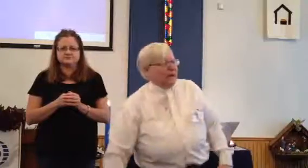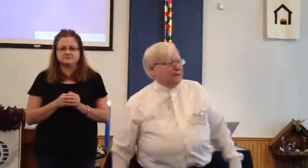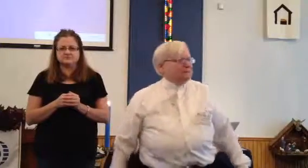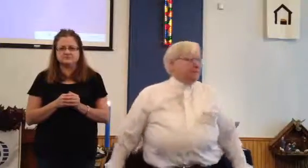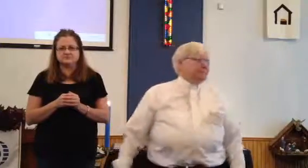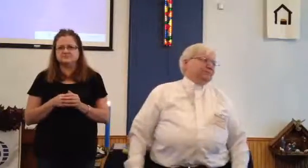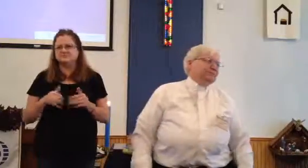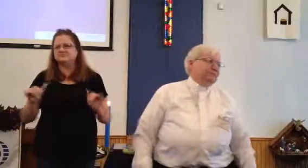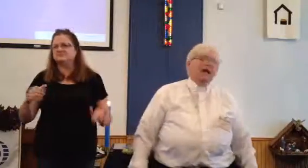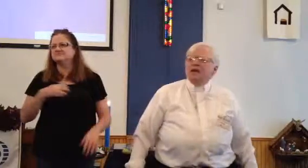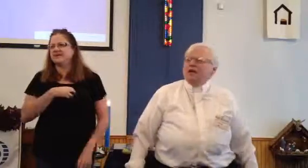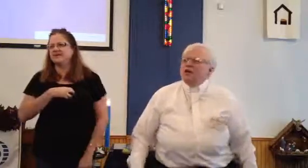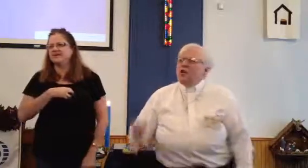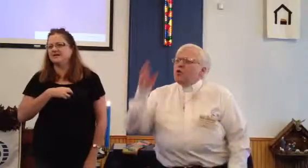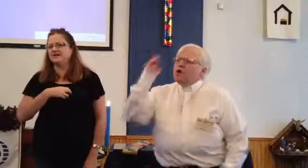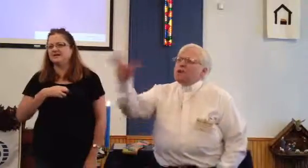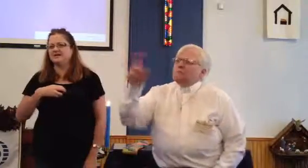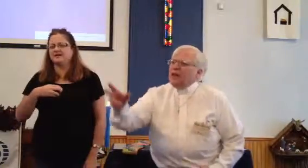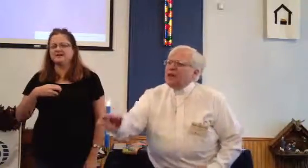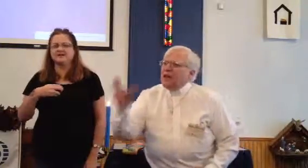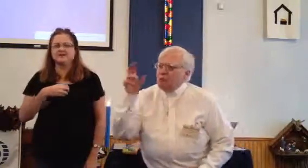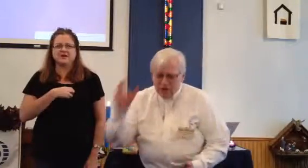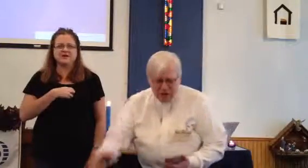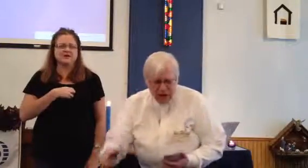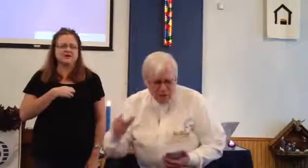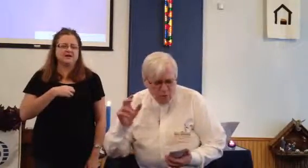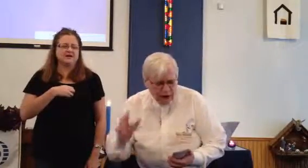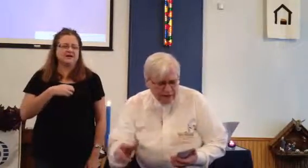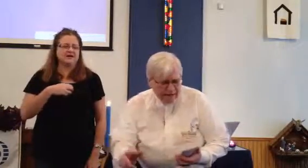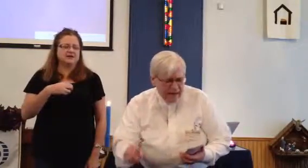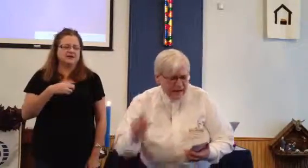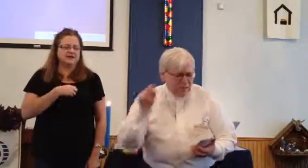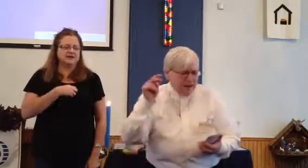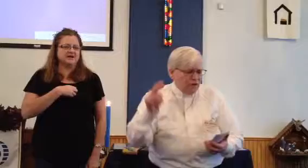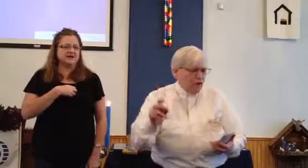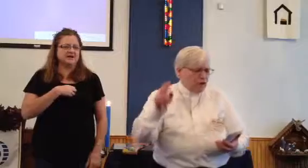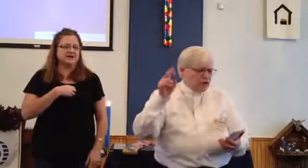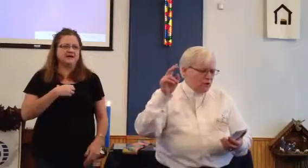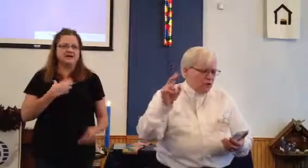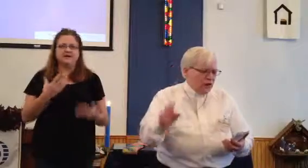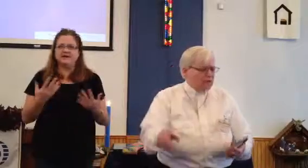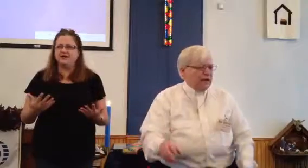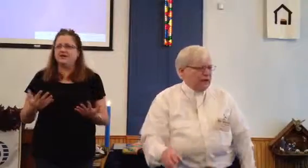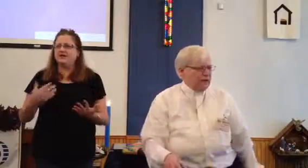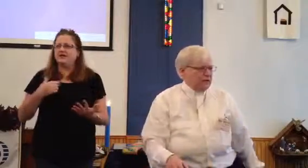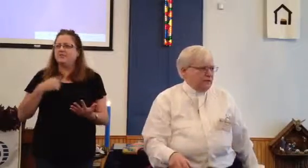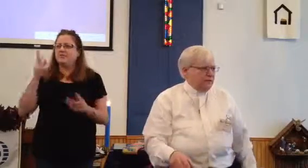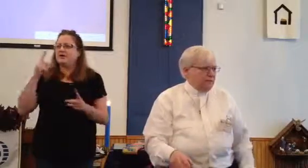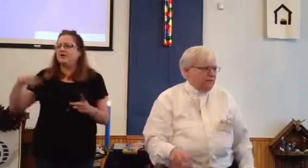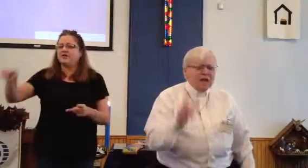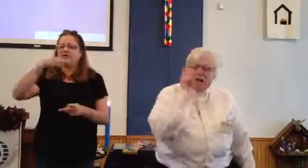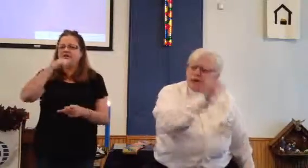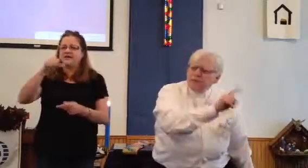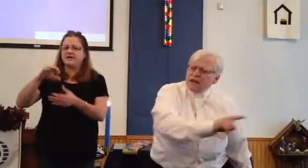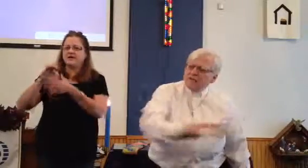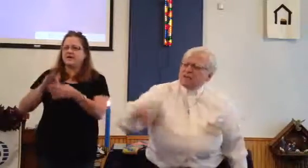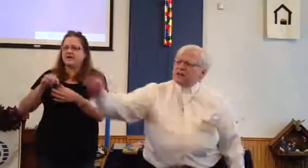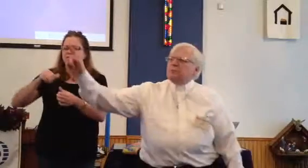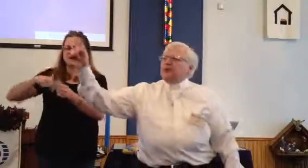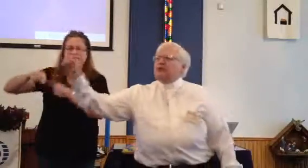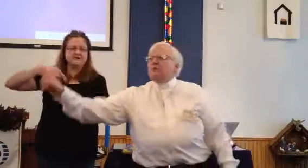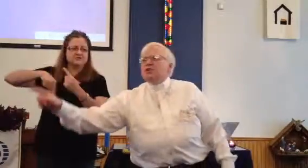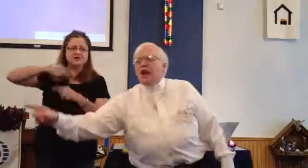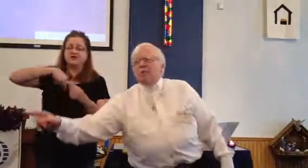we complain. We complain that we're not recognized by those around us. And many